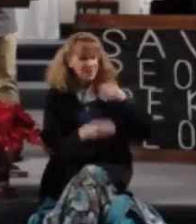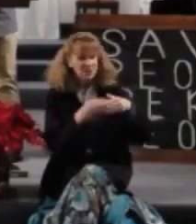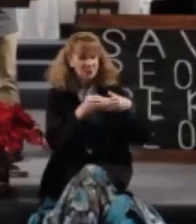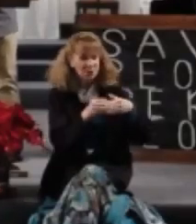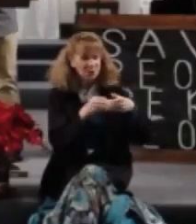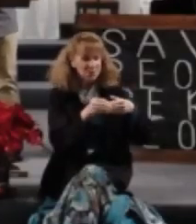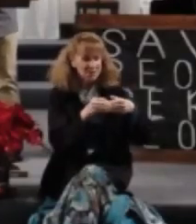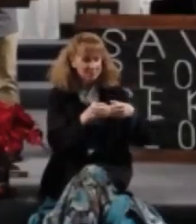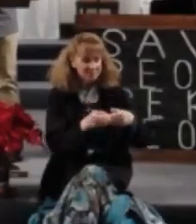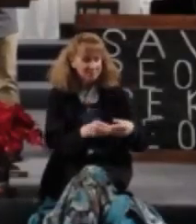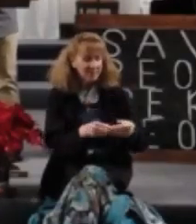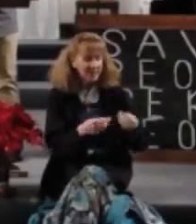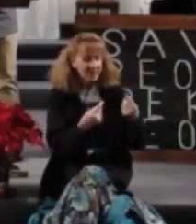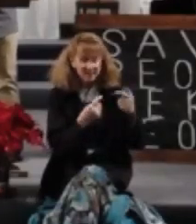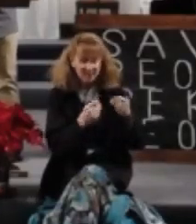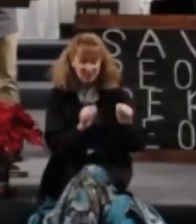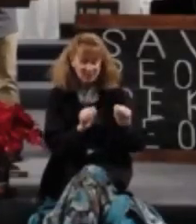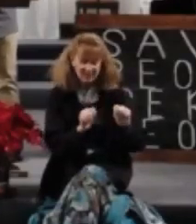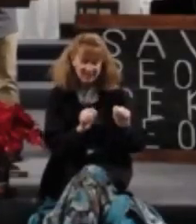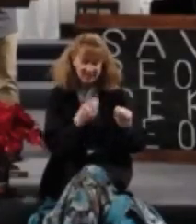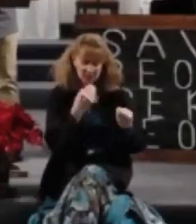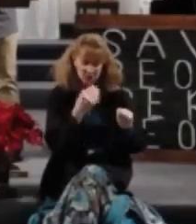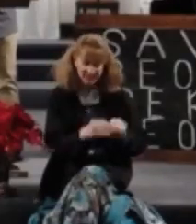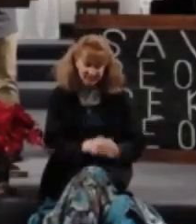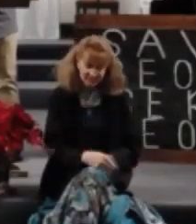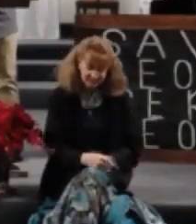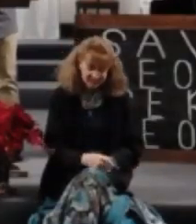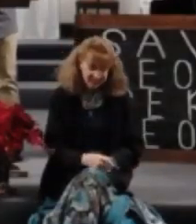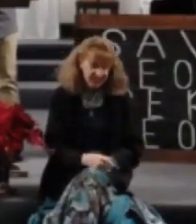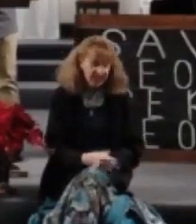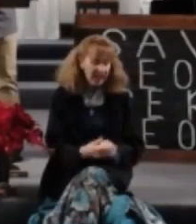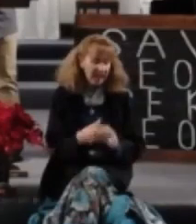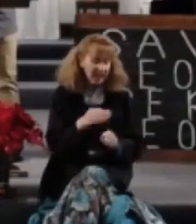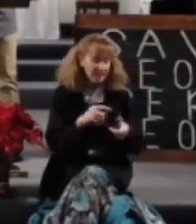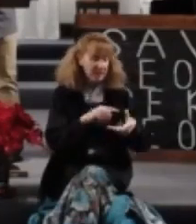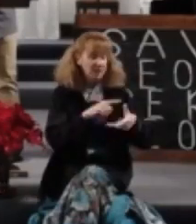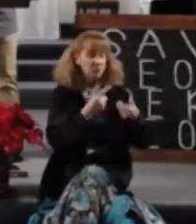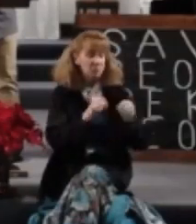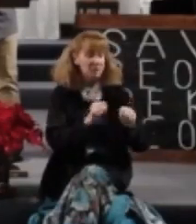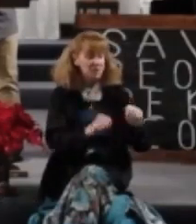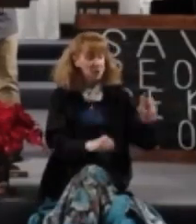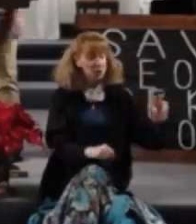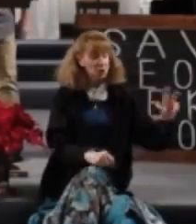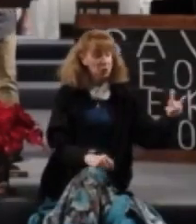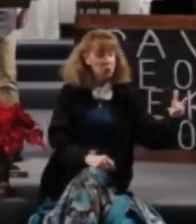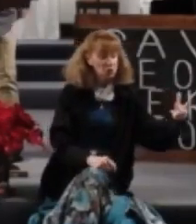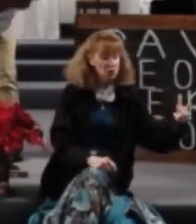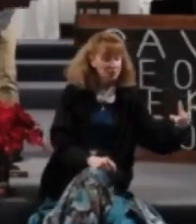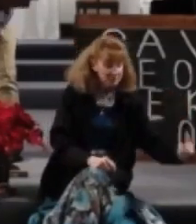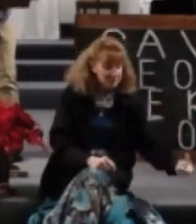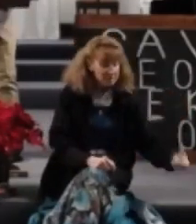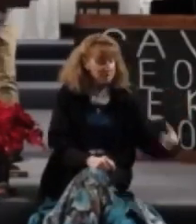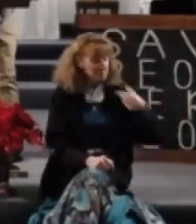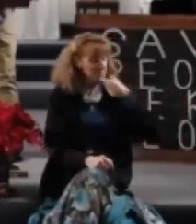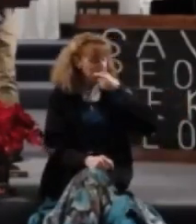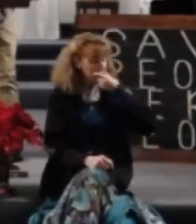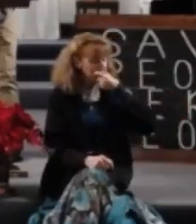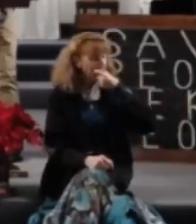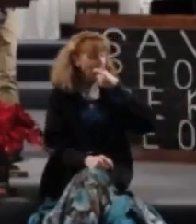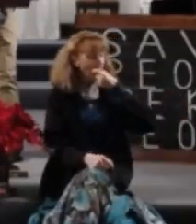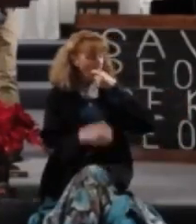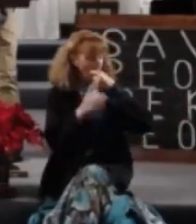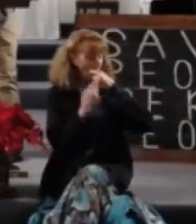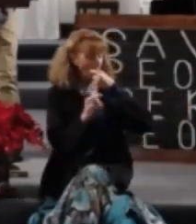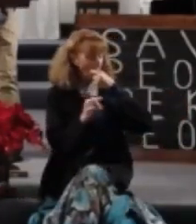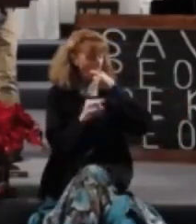they're too loose. No, this is not Goldilocks and the three teeth. But the third pair he puts in, and